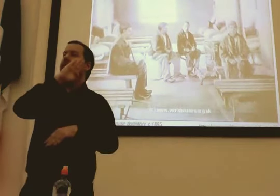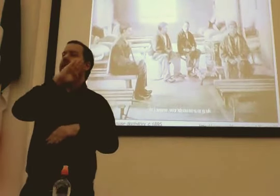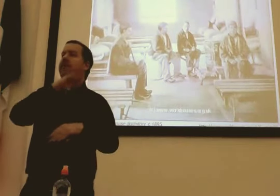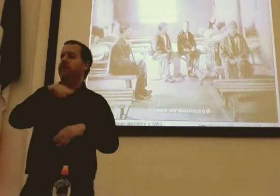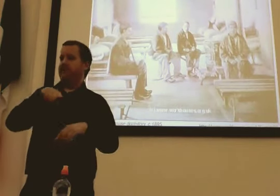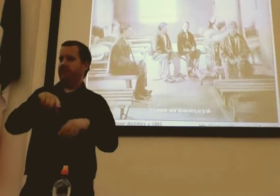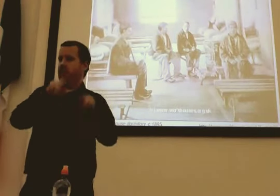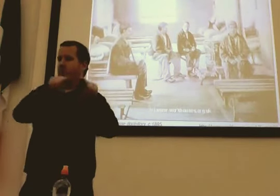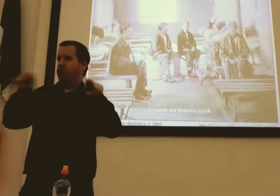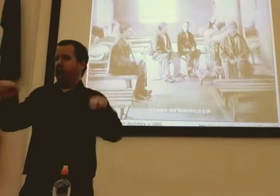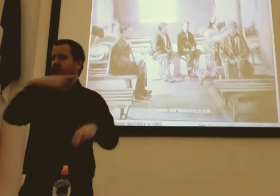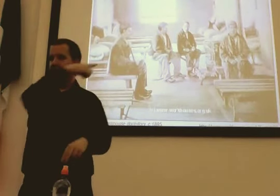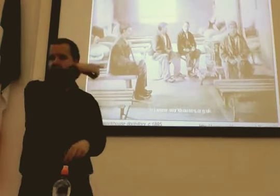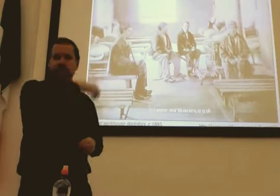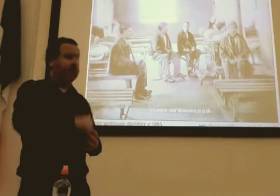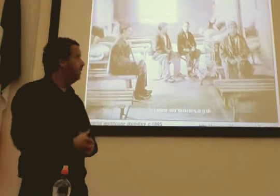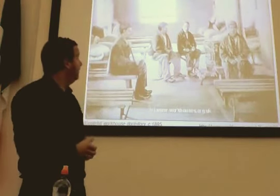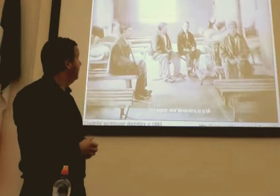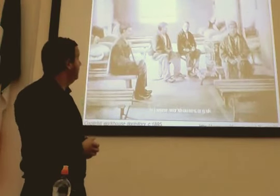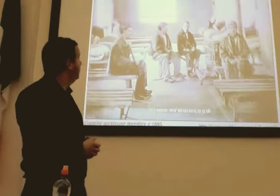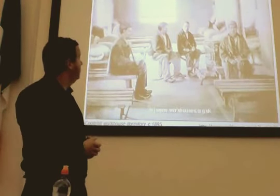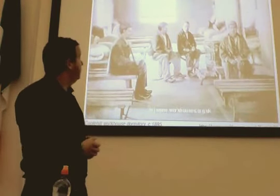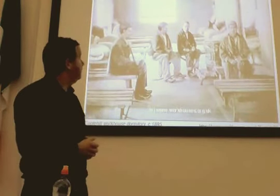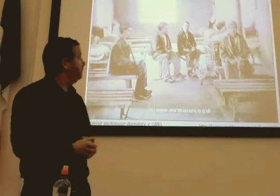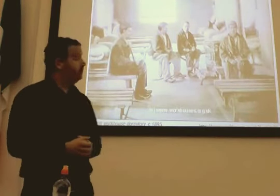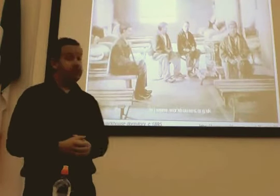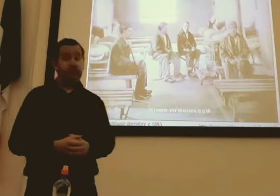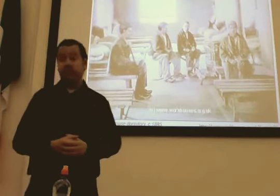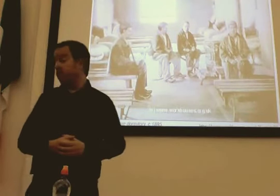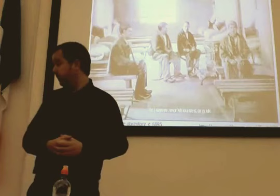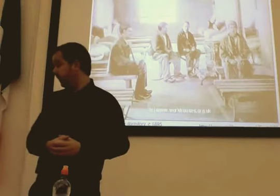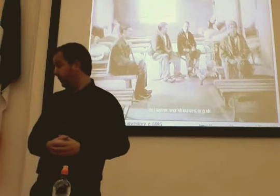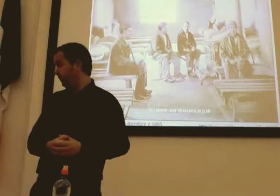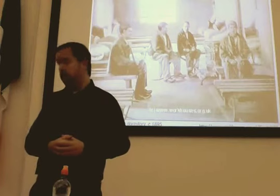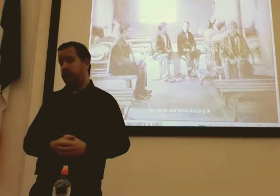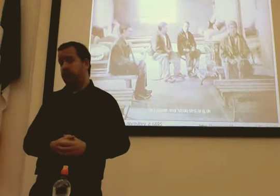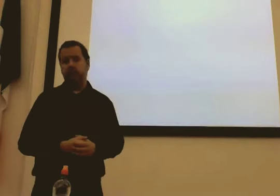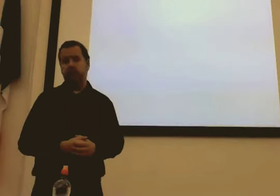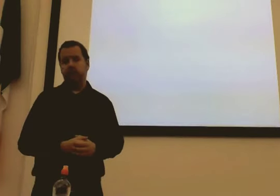So this was the dormitories. All the several beds in one room.